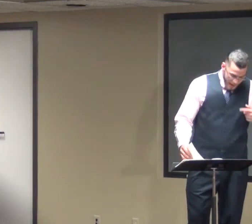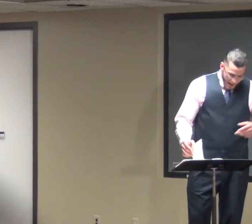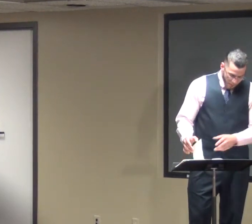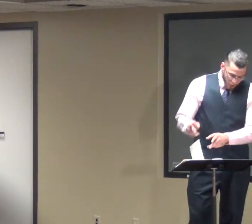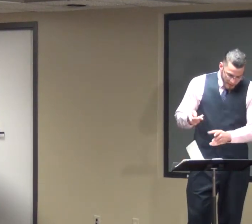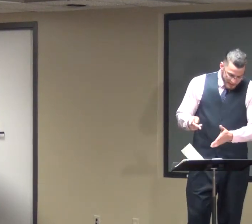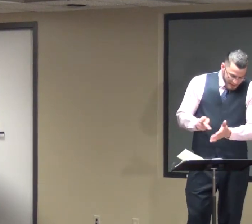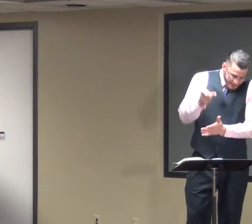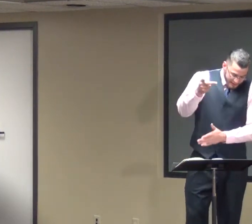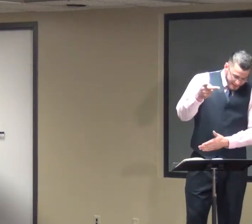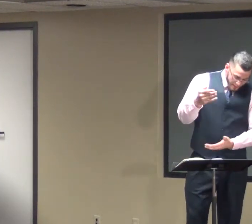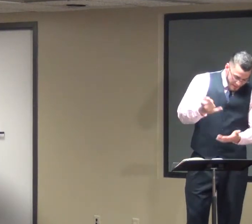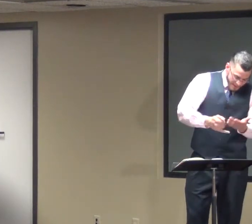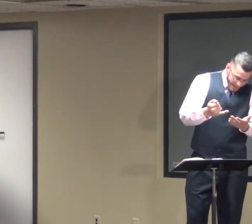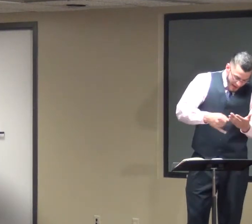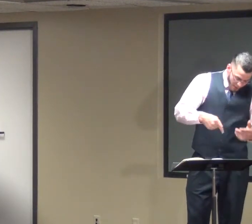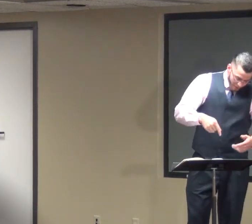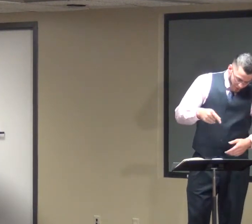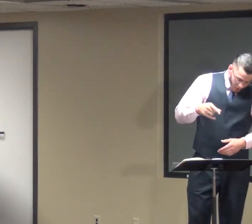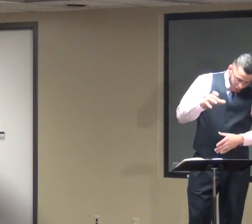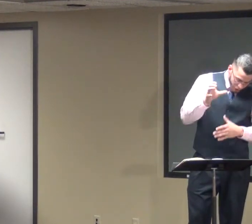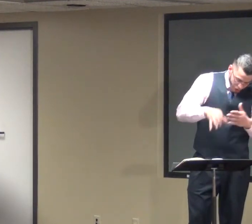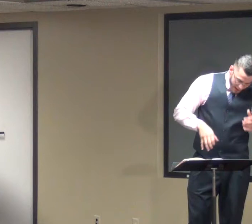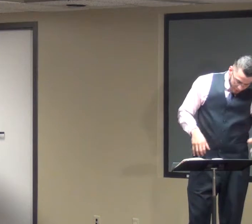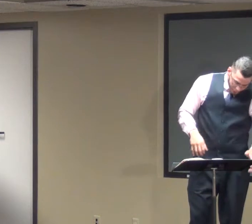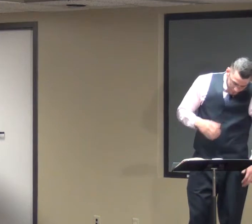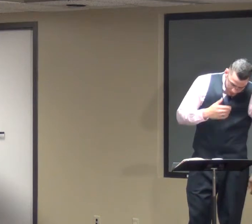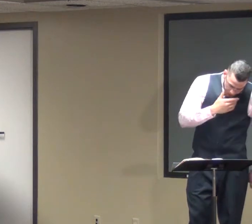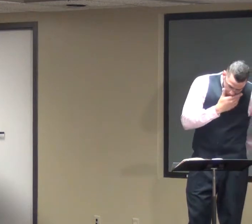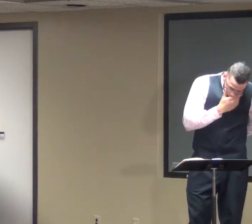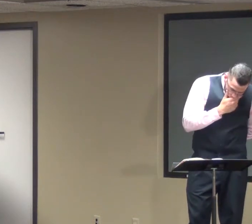I'm going to skip to the end of the chapter.